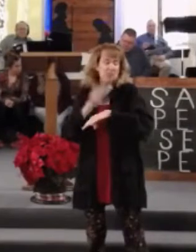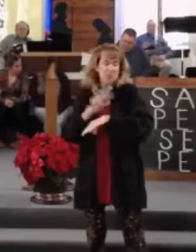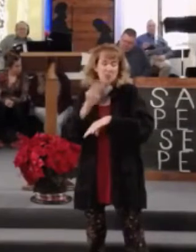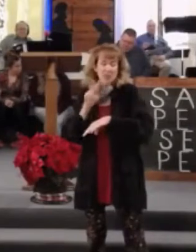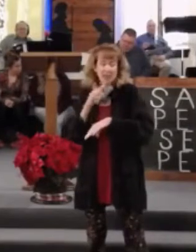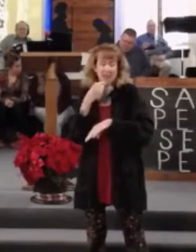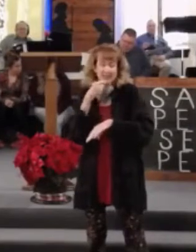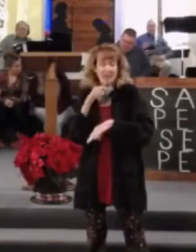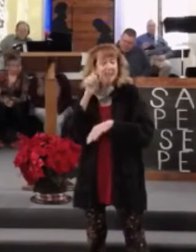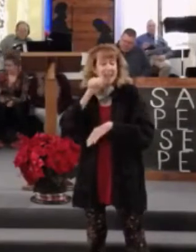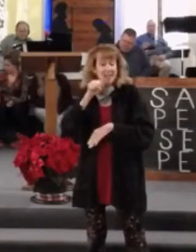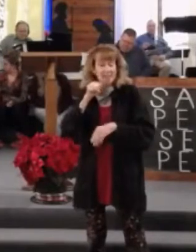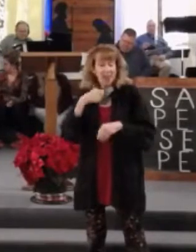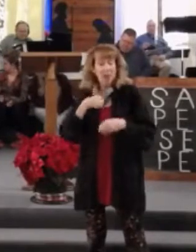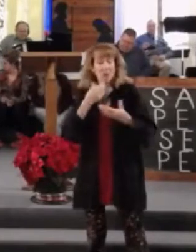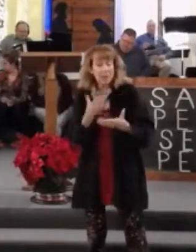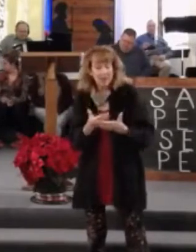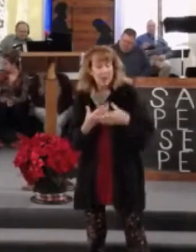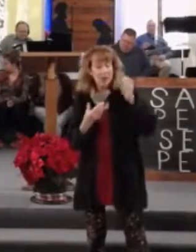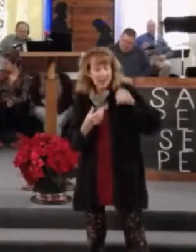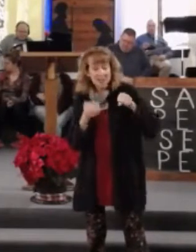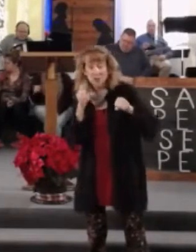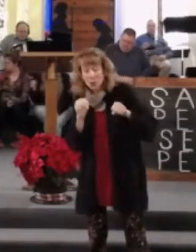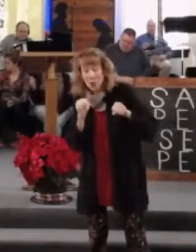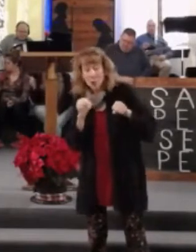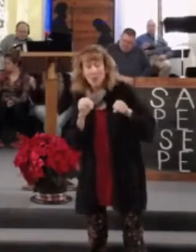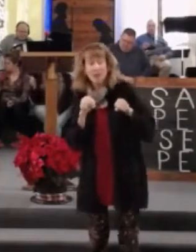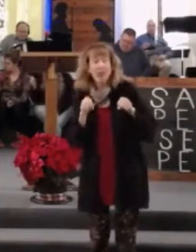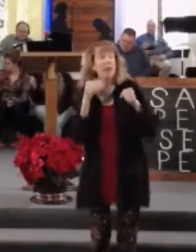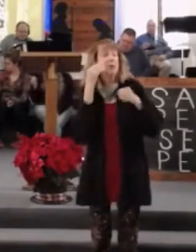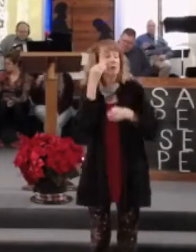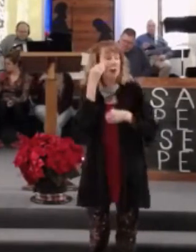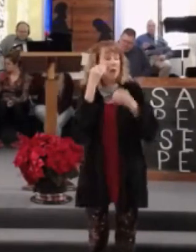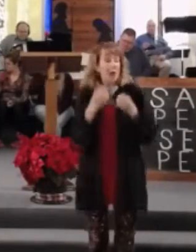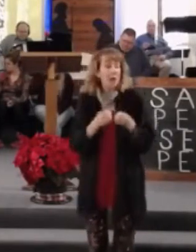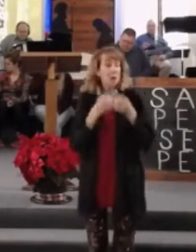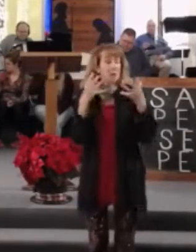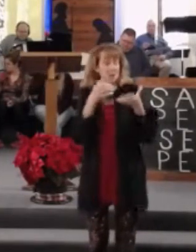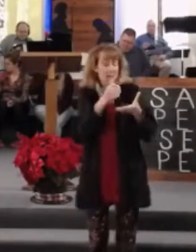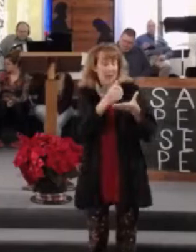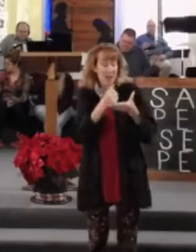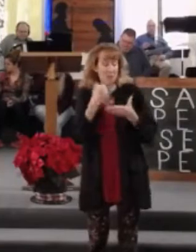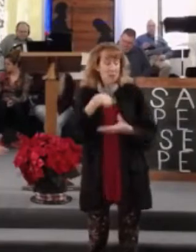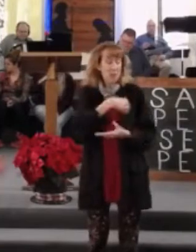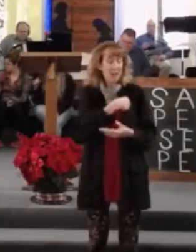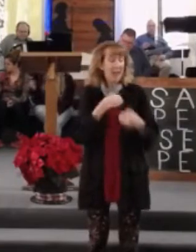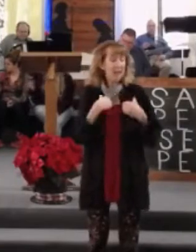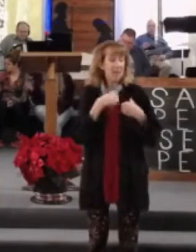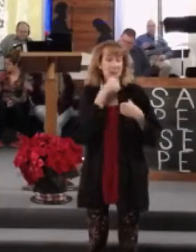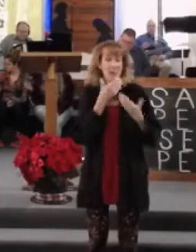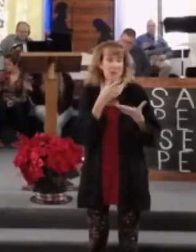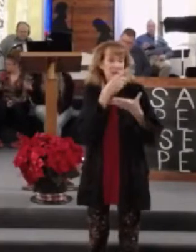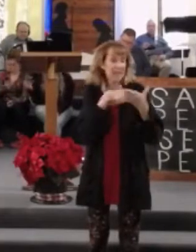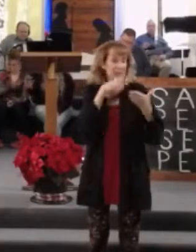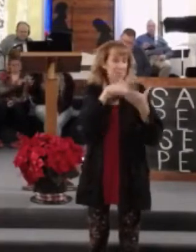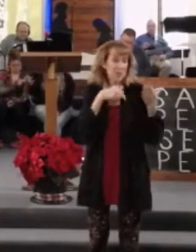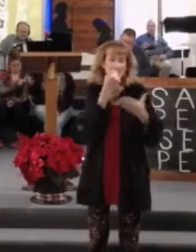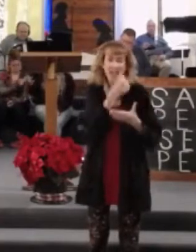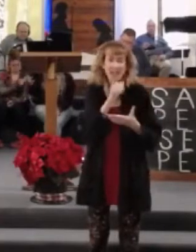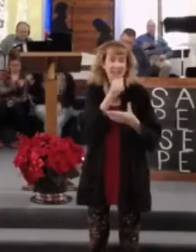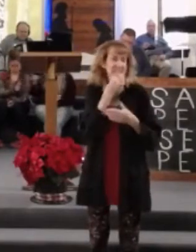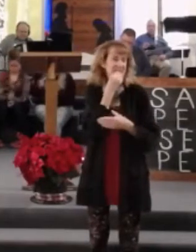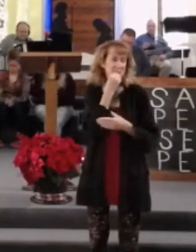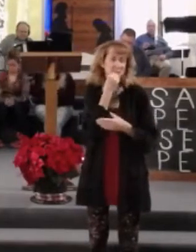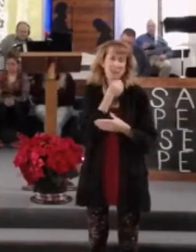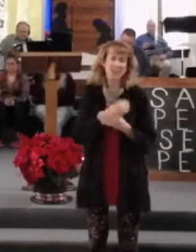know if you're going to be there or not. That way I know how much help we have so that we don't have to cancel any more dinners. It's as simple